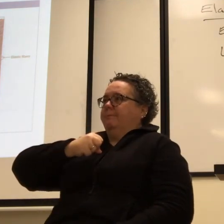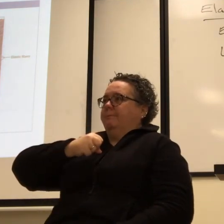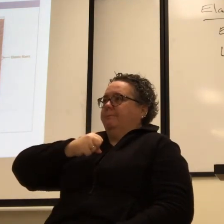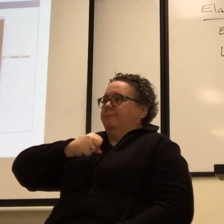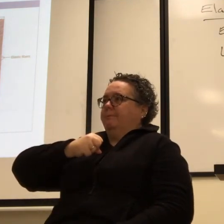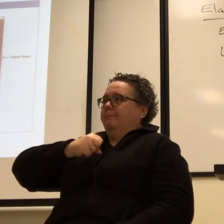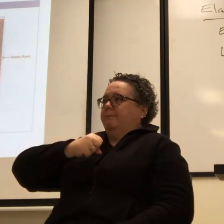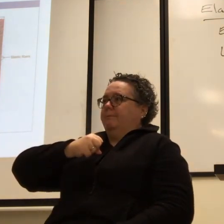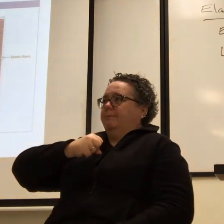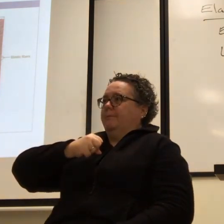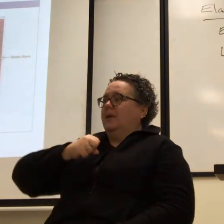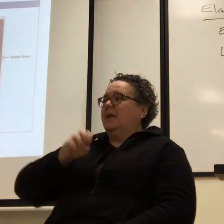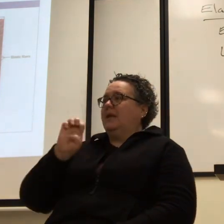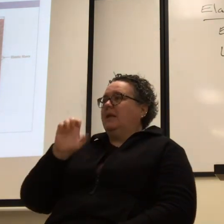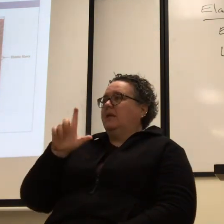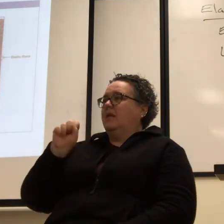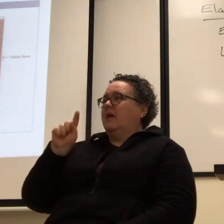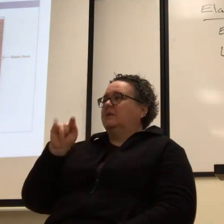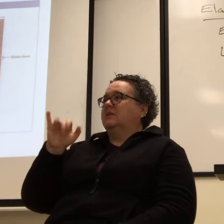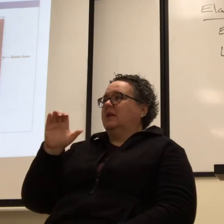That's the term, elastic recoil.